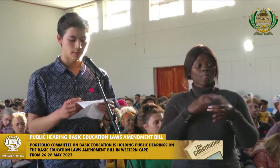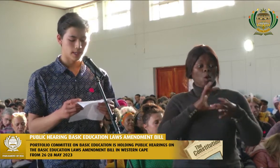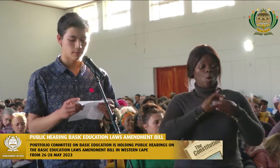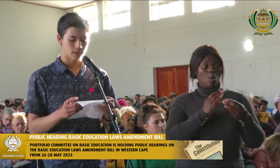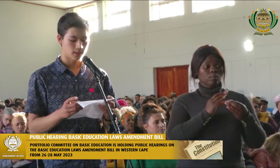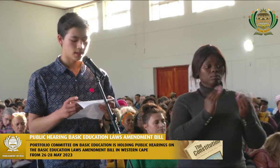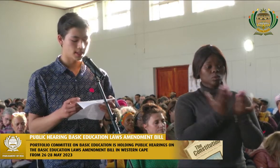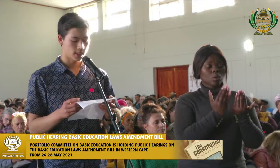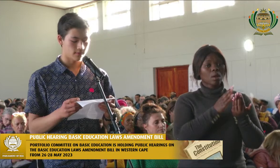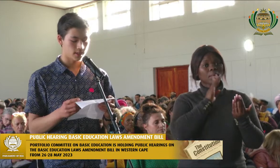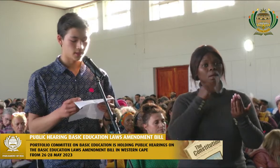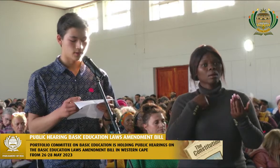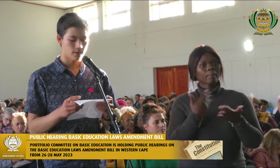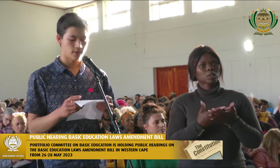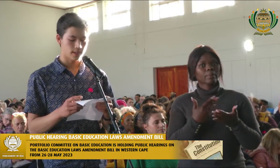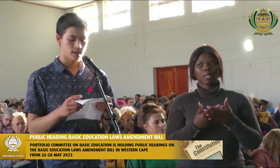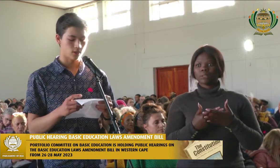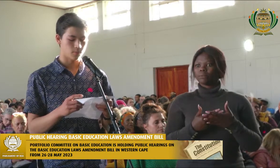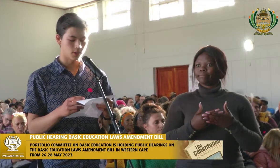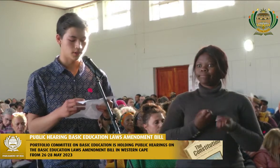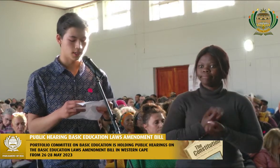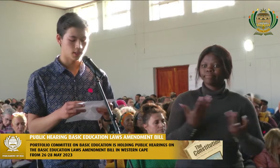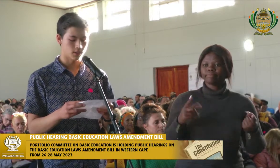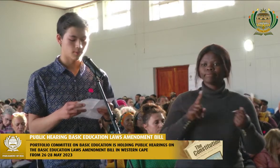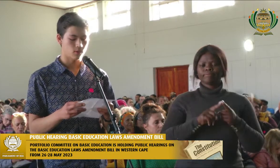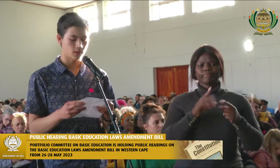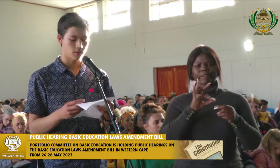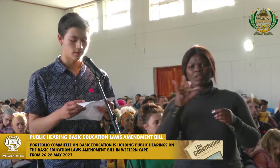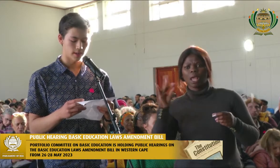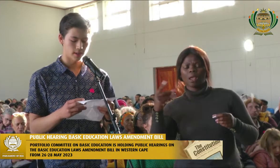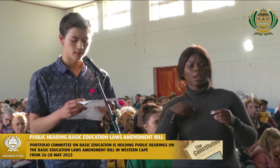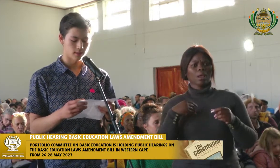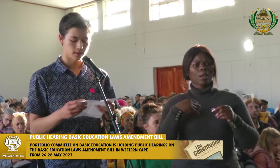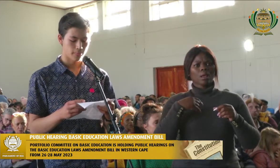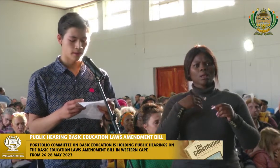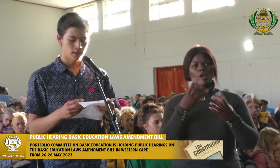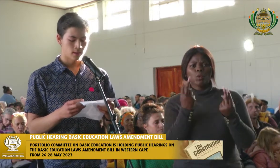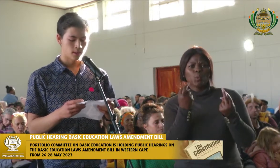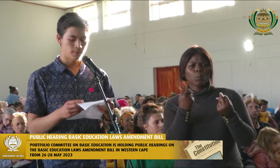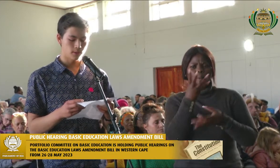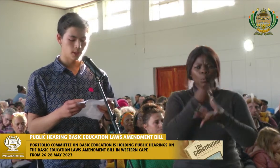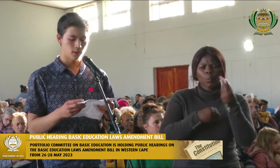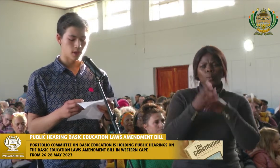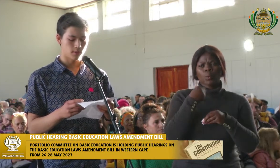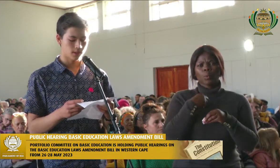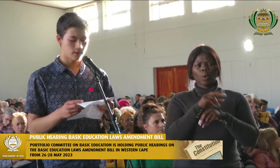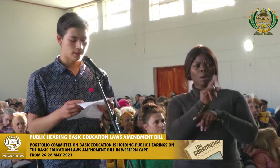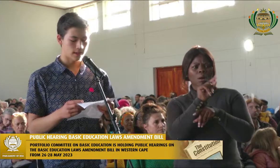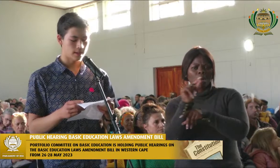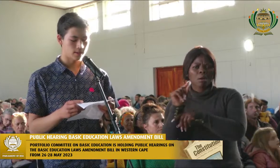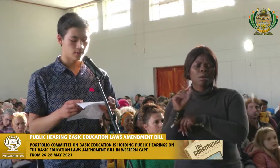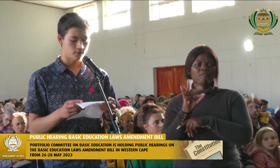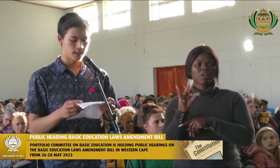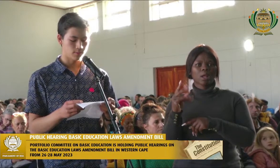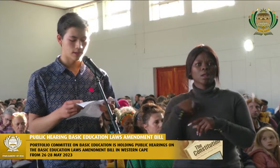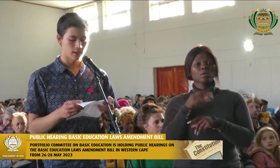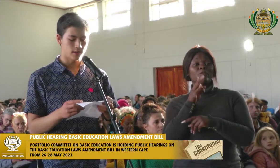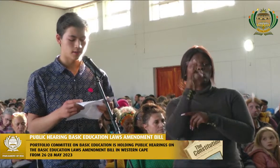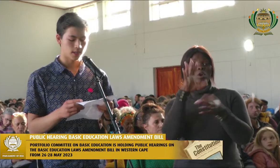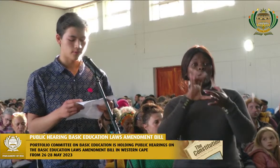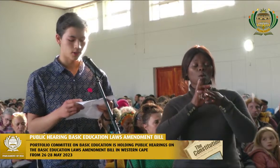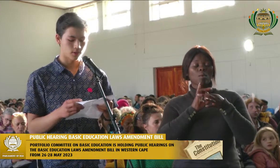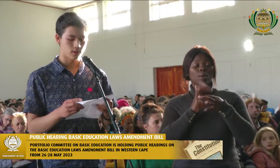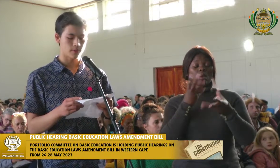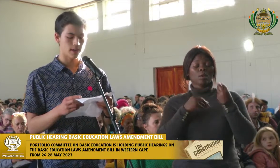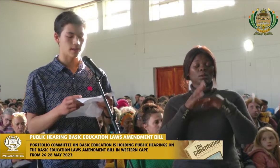where learning becomes an exciting adventure and every day is an opportunity to explore new horizons. The beauty of homeschooling lies in the freedom to